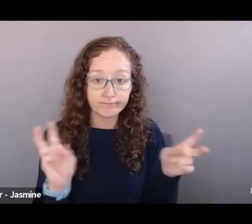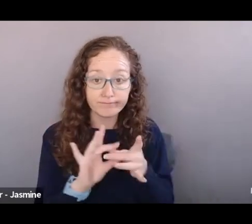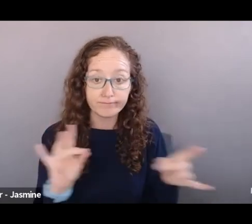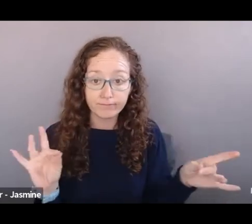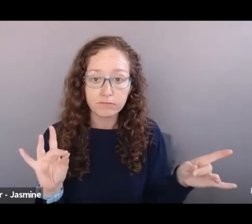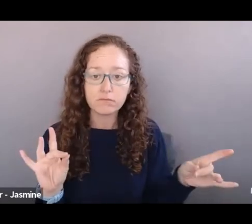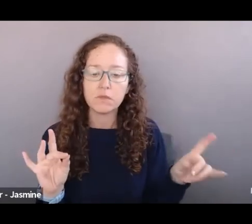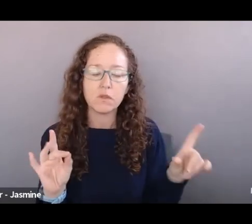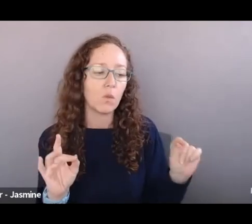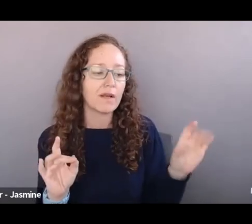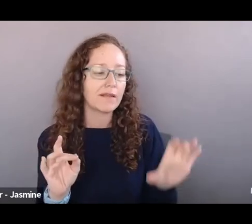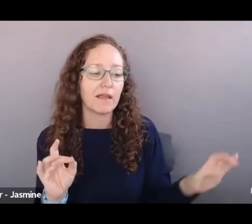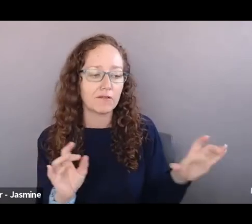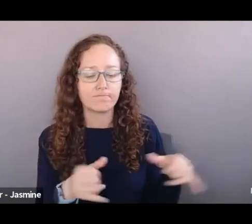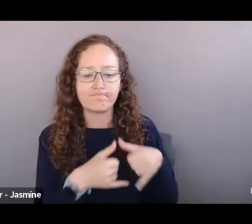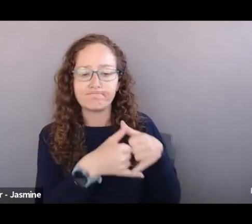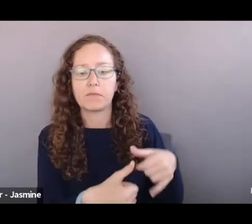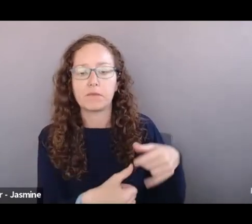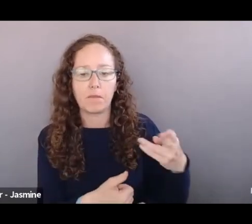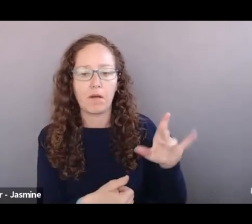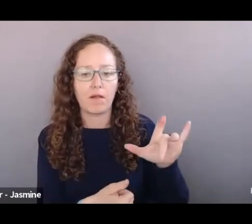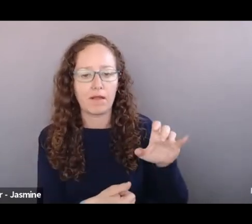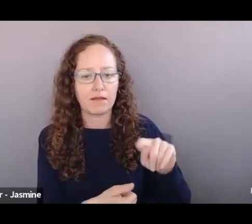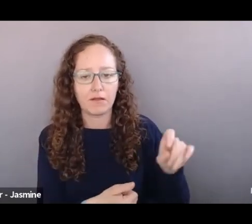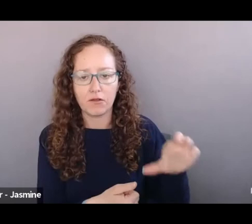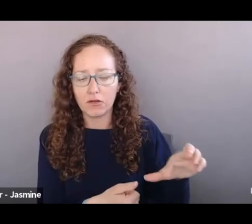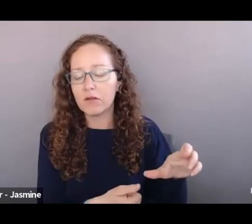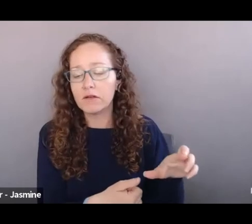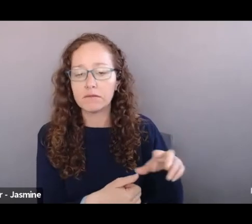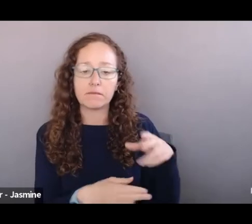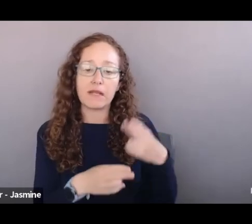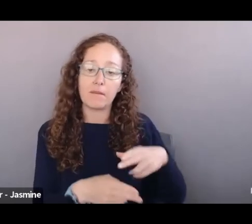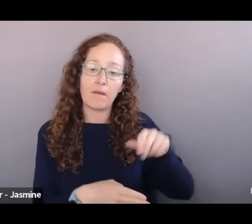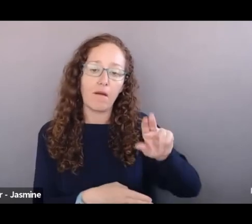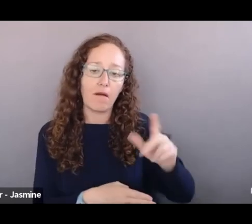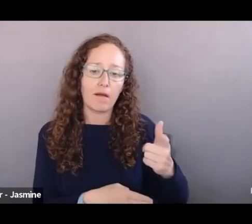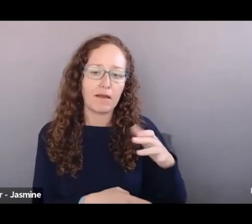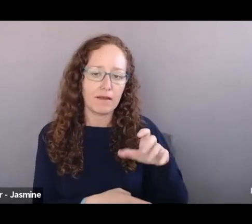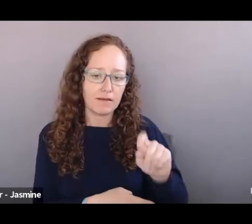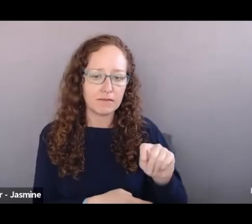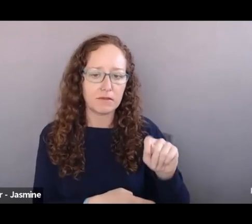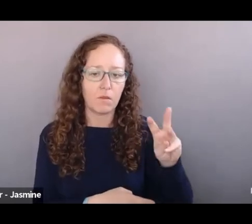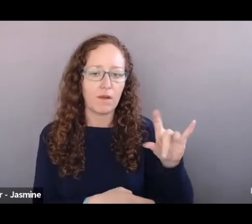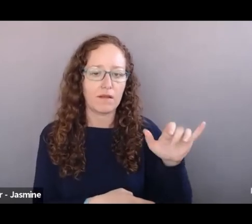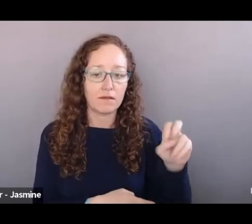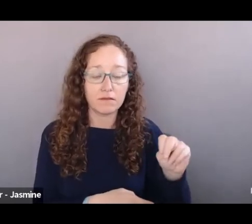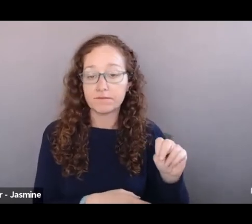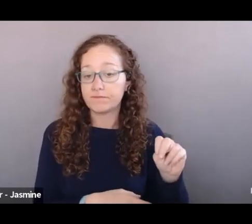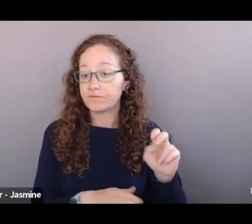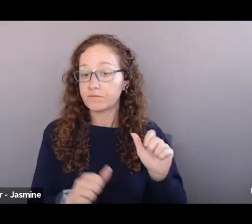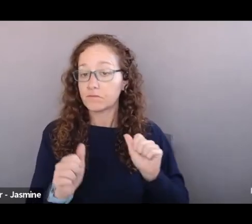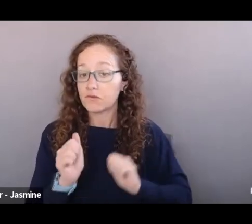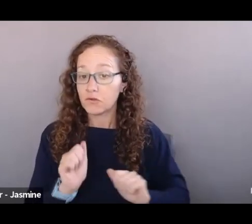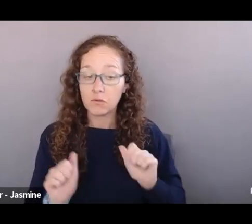winning writer August Wilson, words spoken by his character boy Willie in The Piano Lesson. I